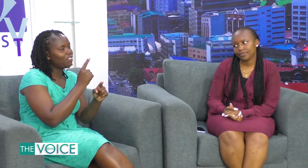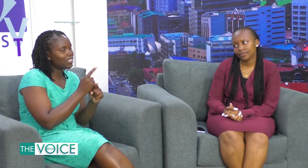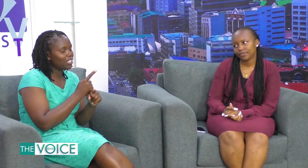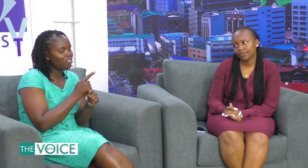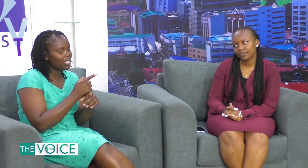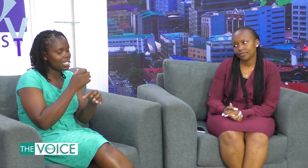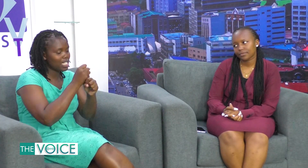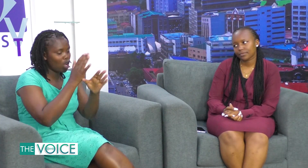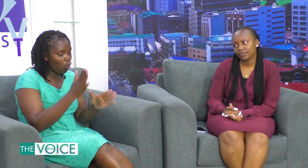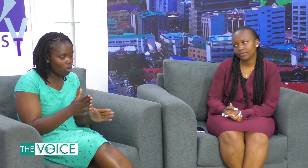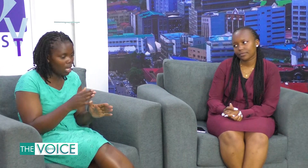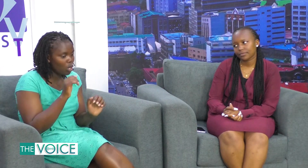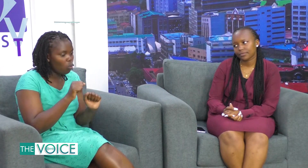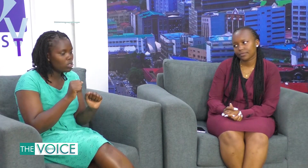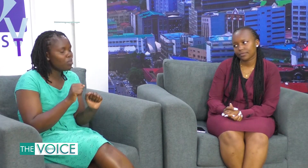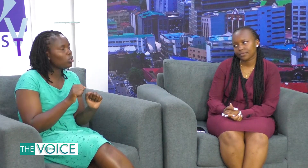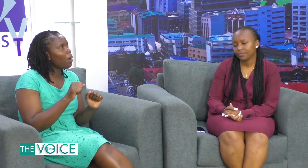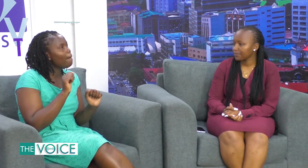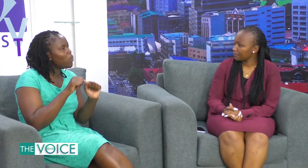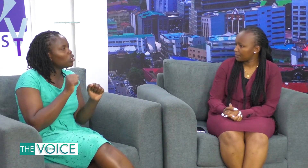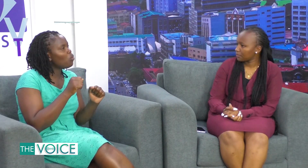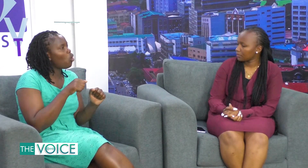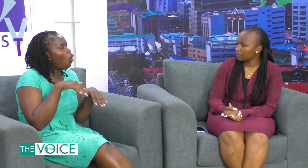maybe organizations or maybe different